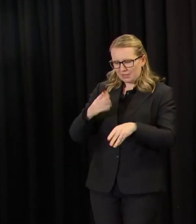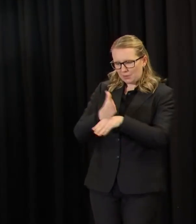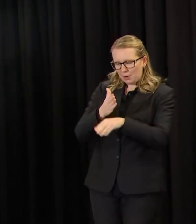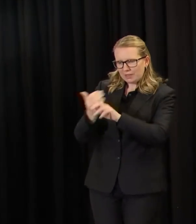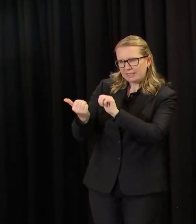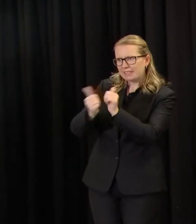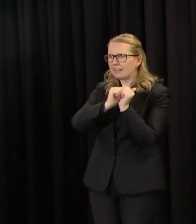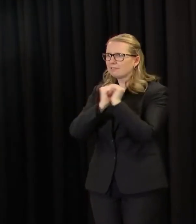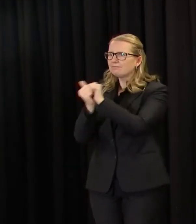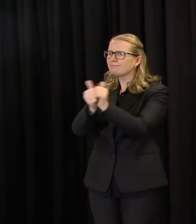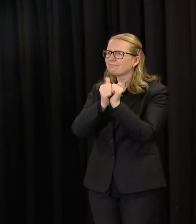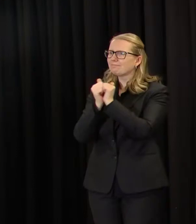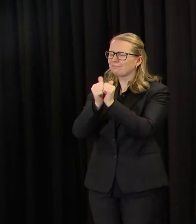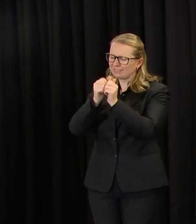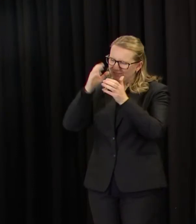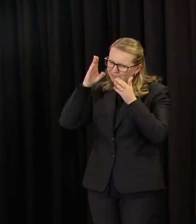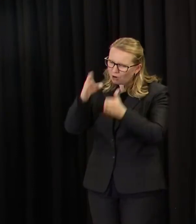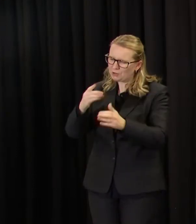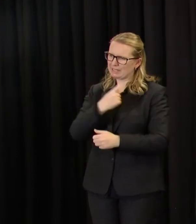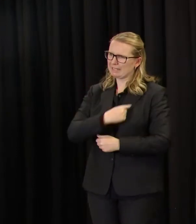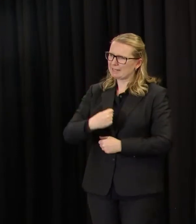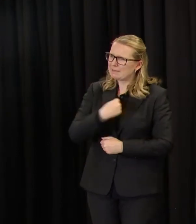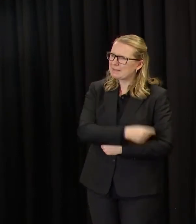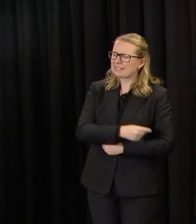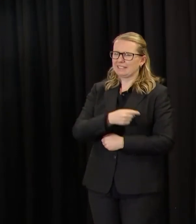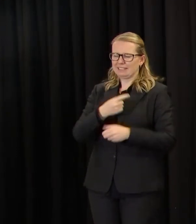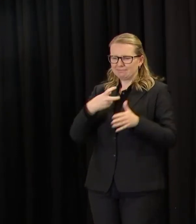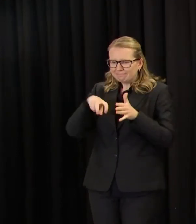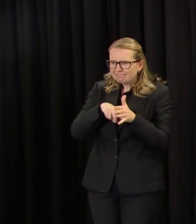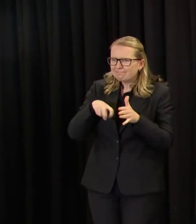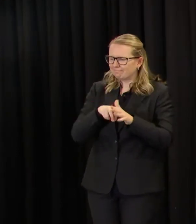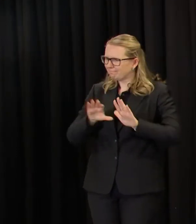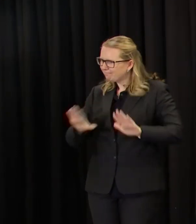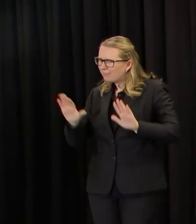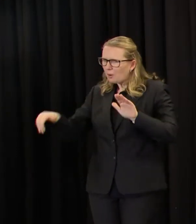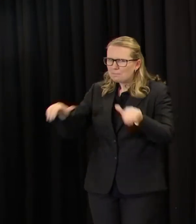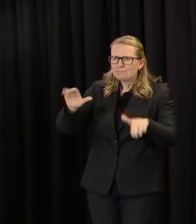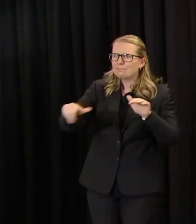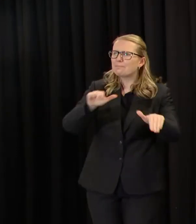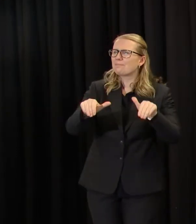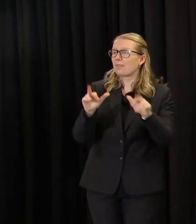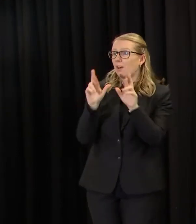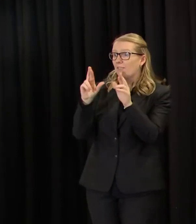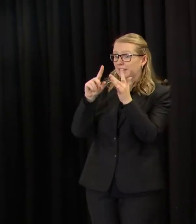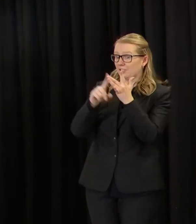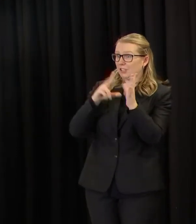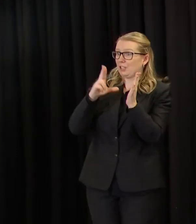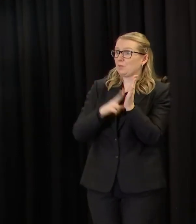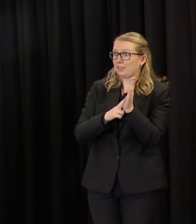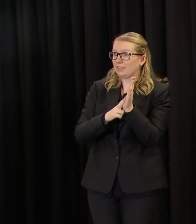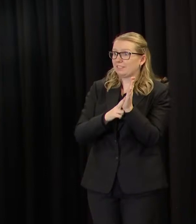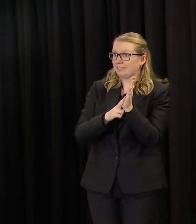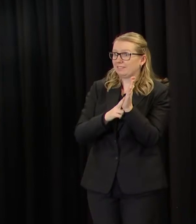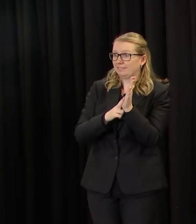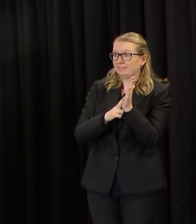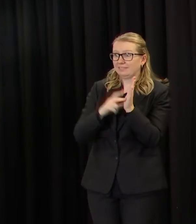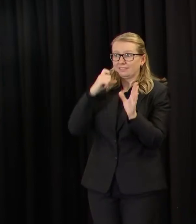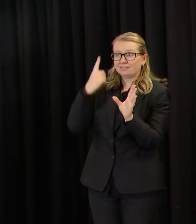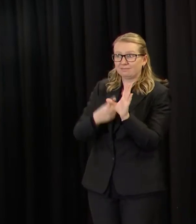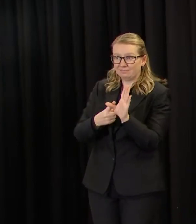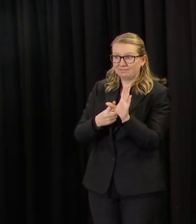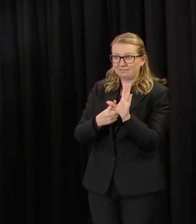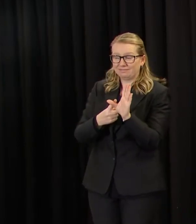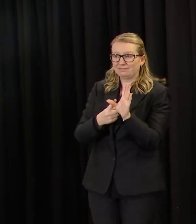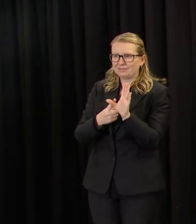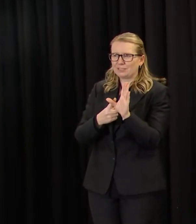things, stay focused, hopefully by the time January comes and the AFLW starts, we will have a